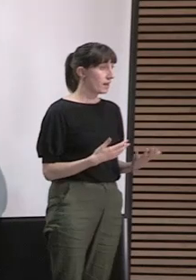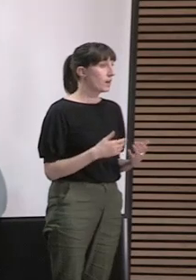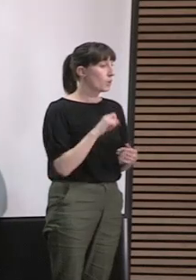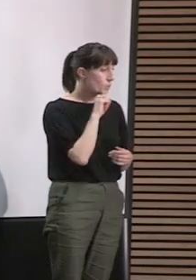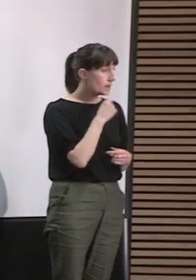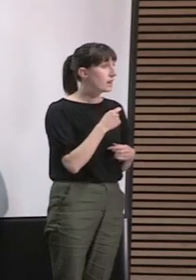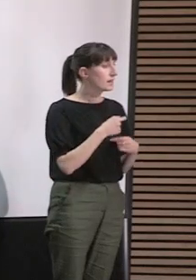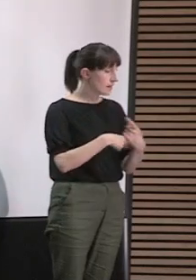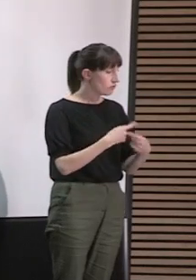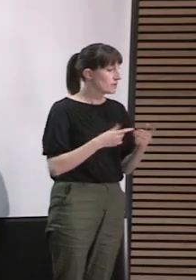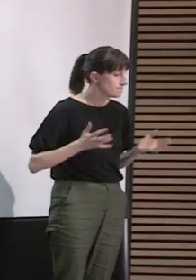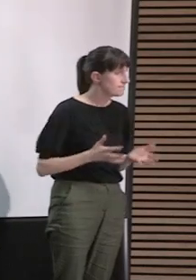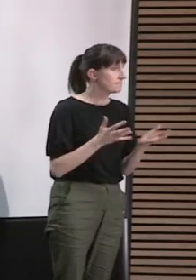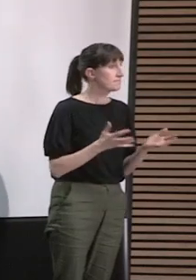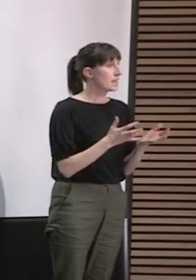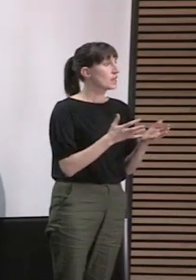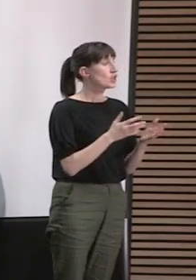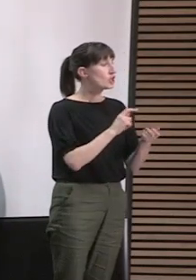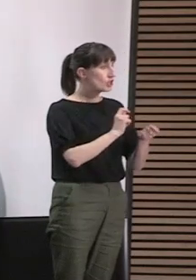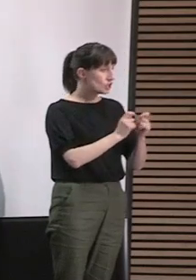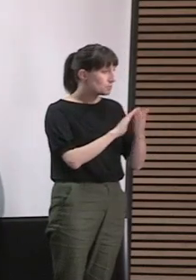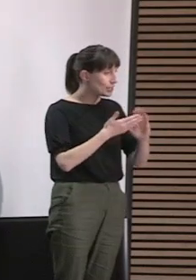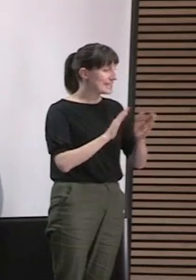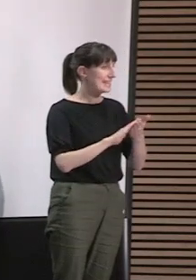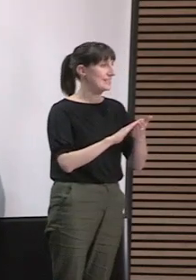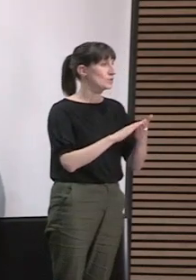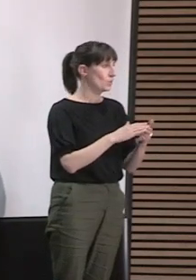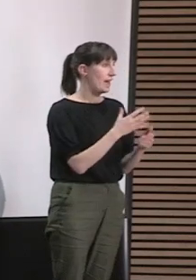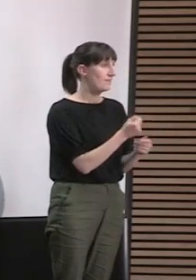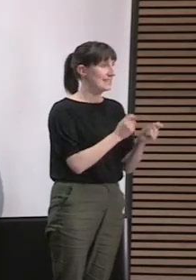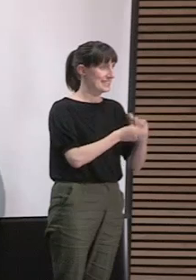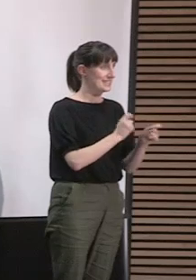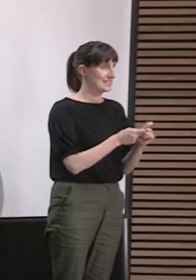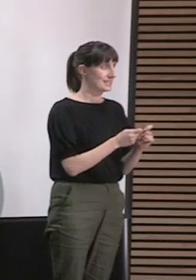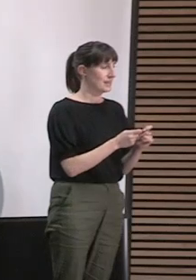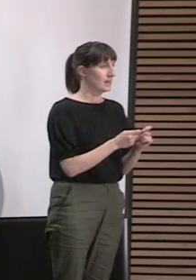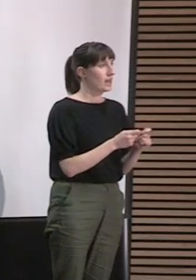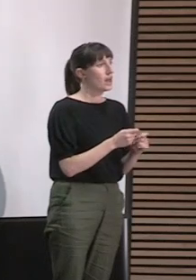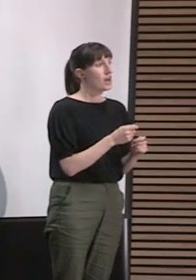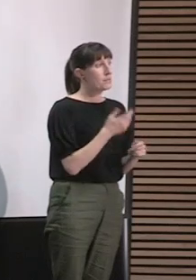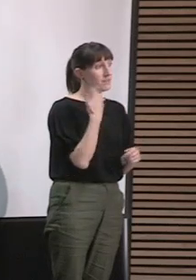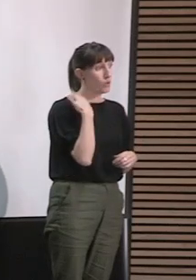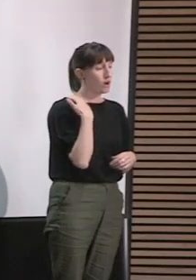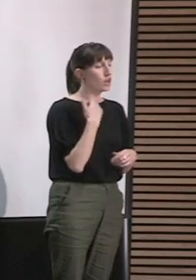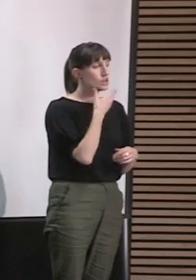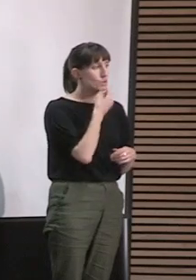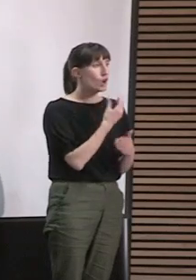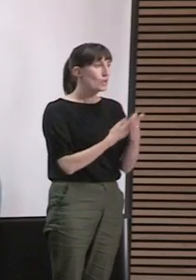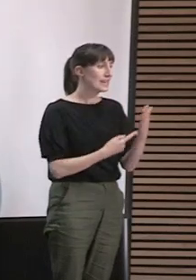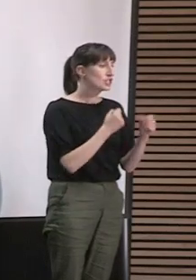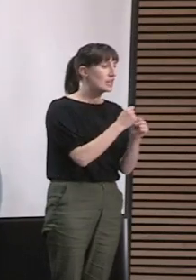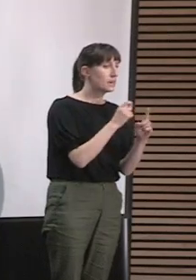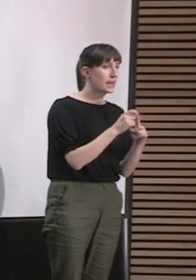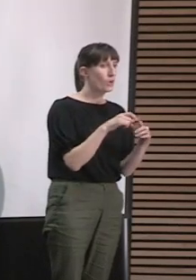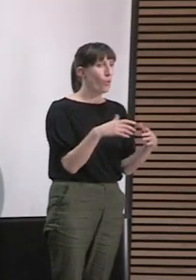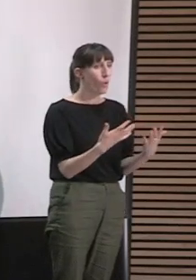to be a very active community presence around testing that won't just be reliant on GP practices and after-hours clinics. It